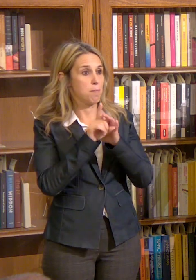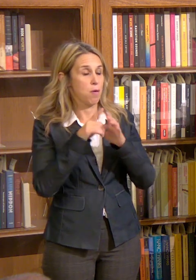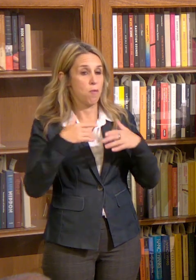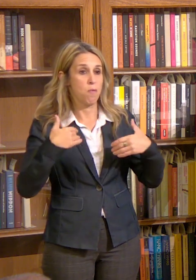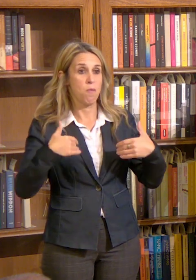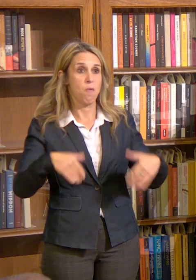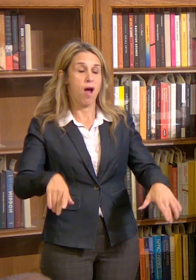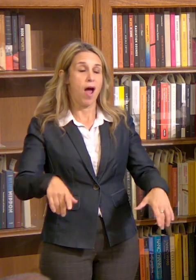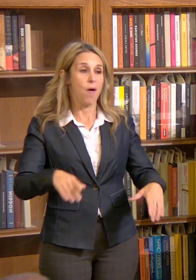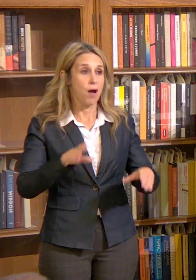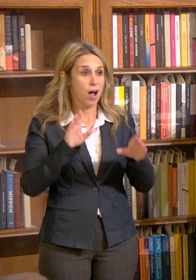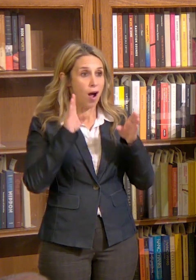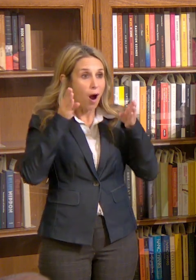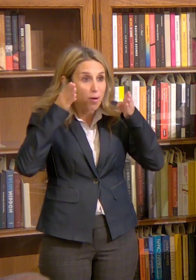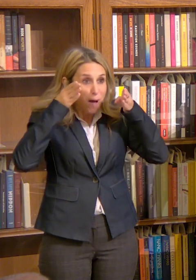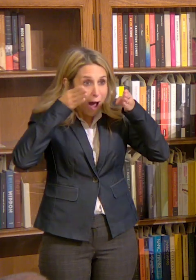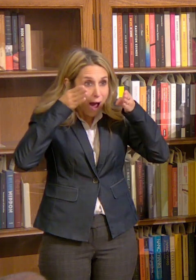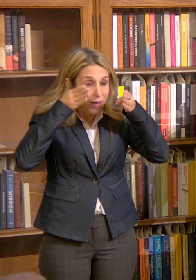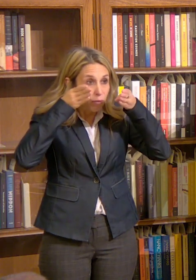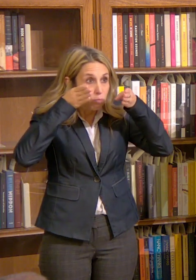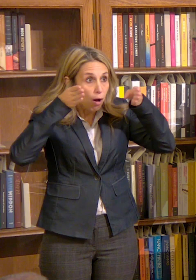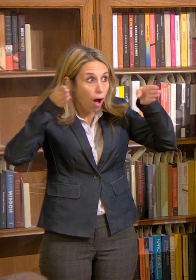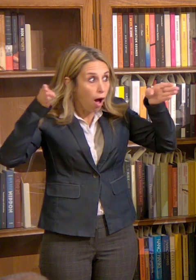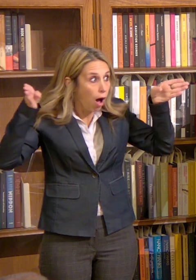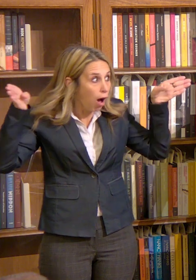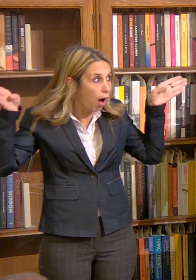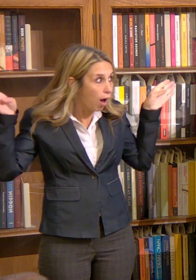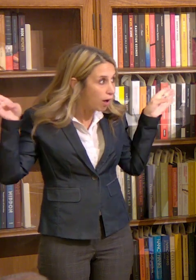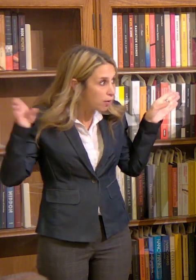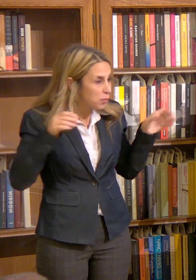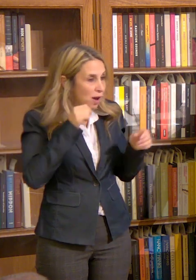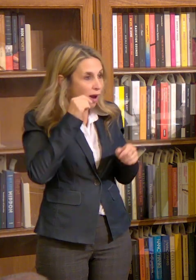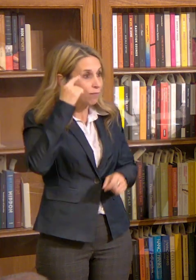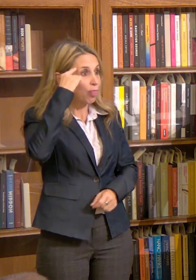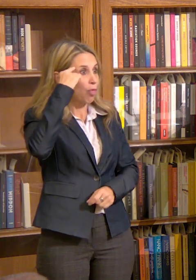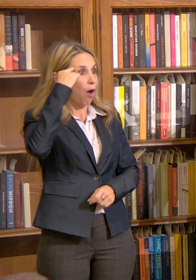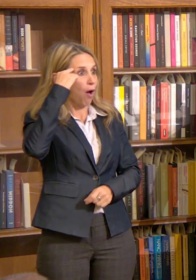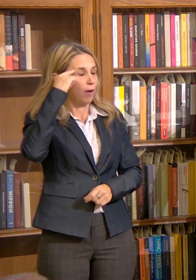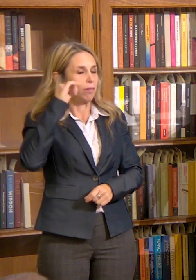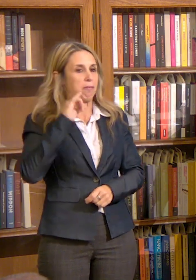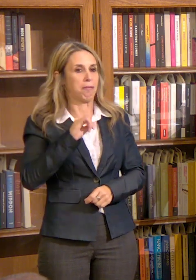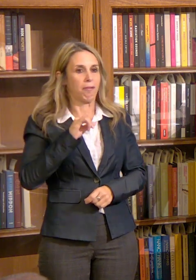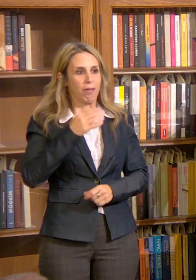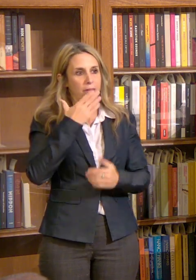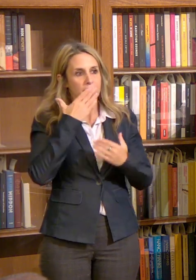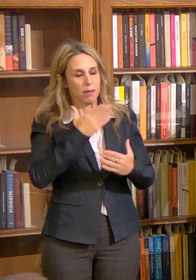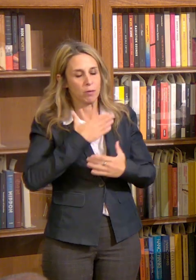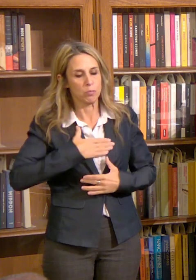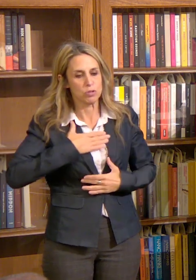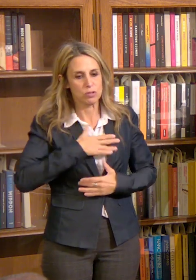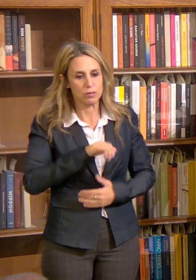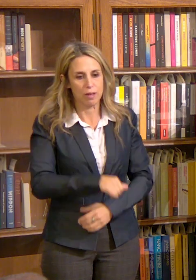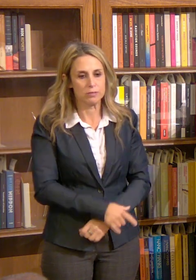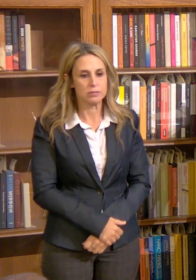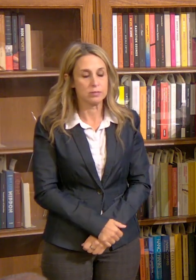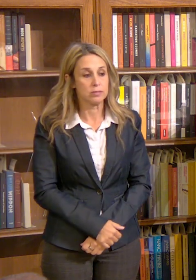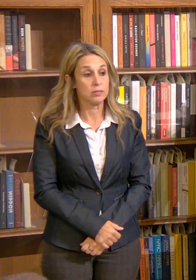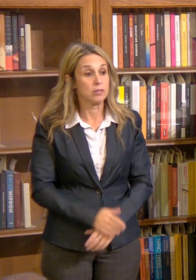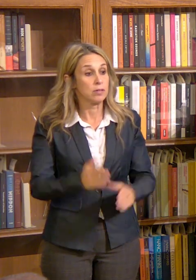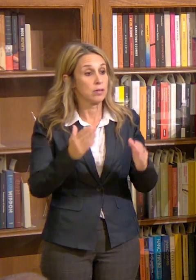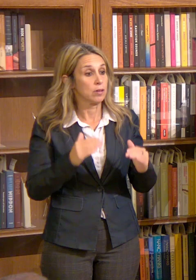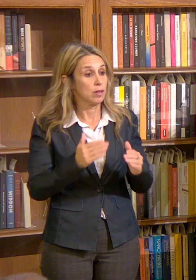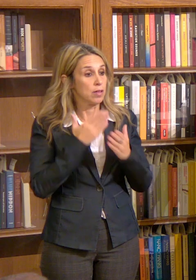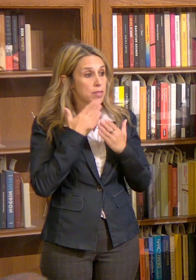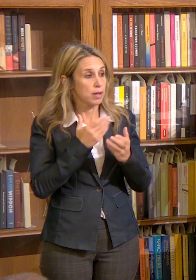and perspectives that I don't think the three of us were even thinking about so for that I'm appreciative I want to thank the